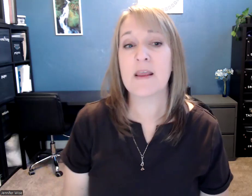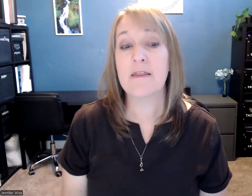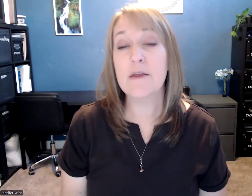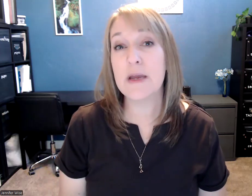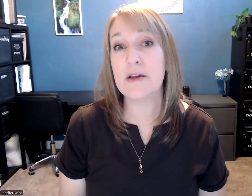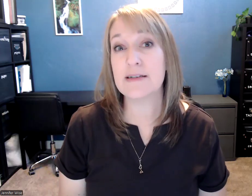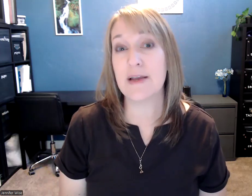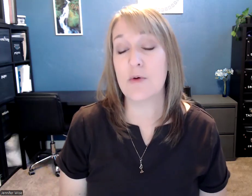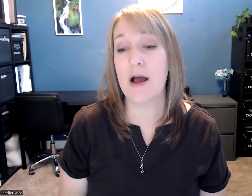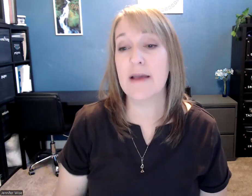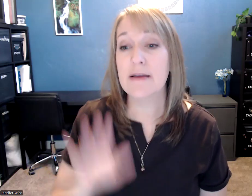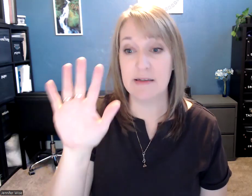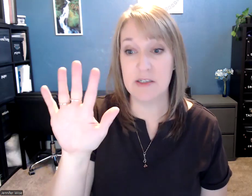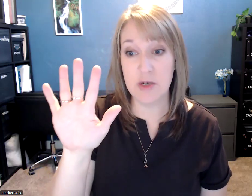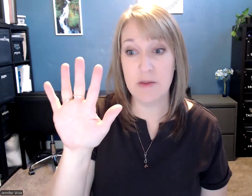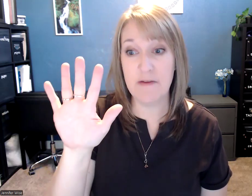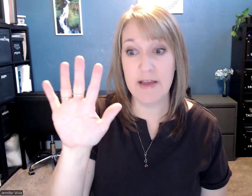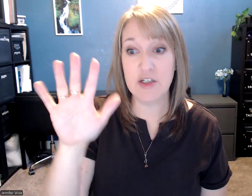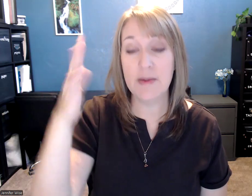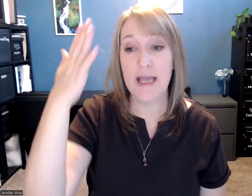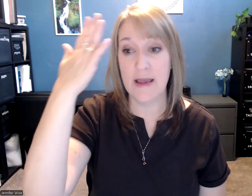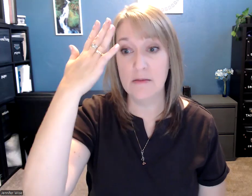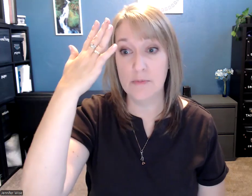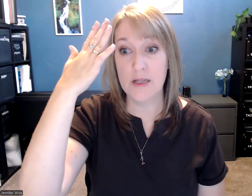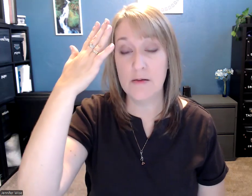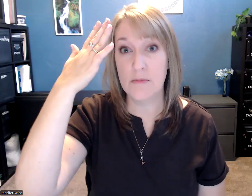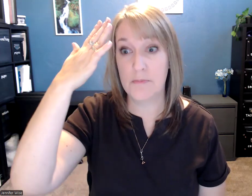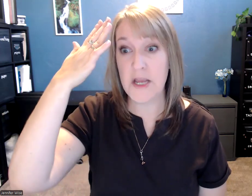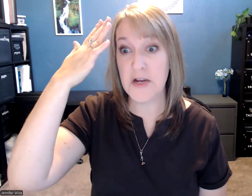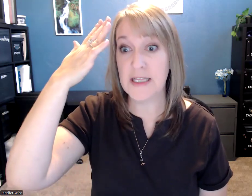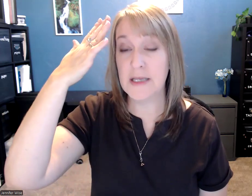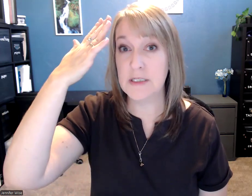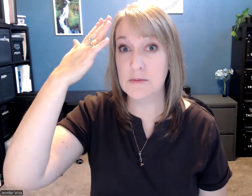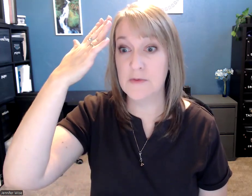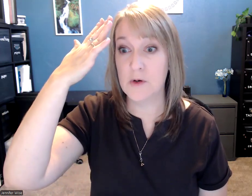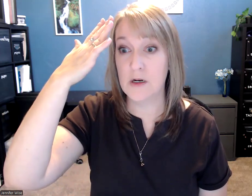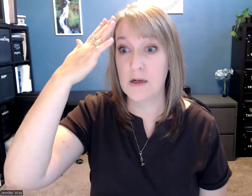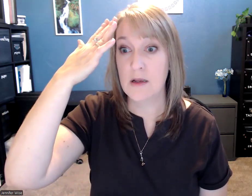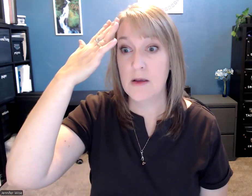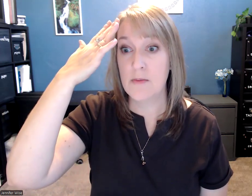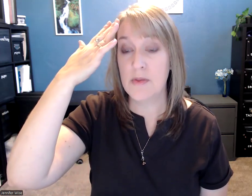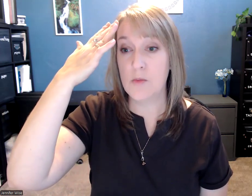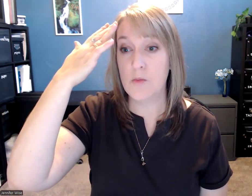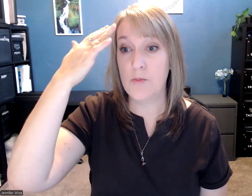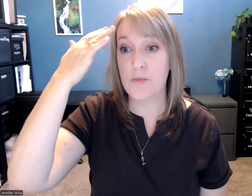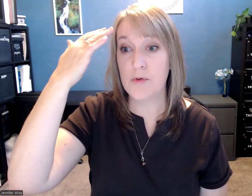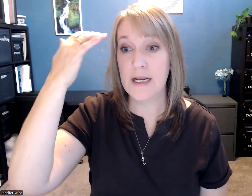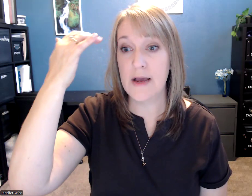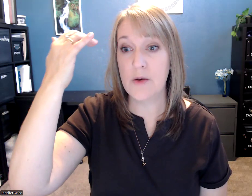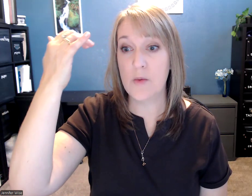The other way you can sign why is to start with a 5 hand shape again, put it by your head like we did before, but then bring it out away